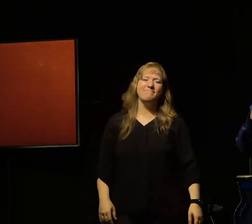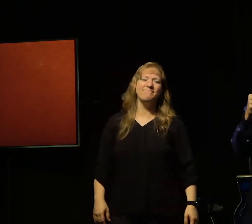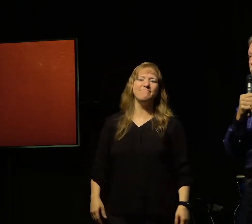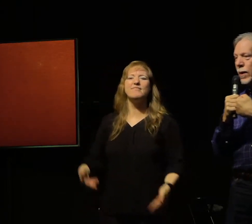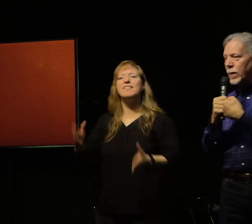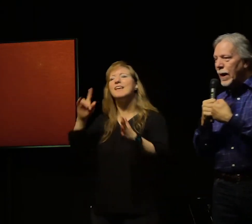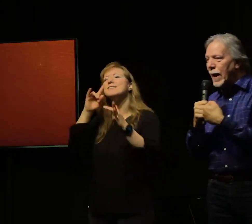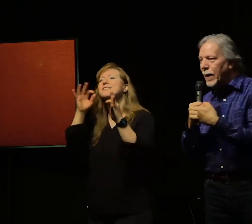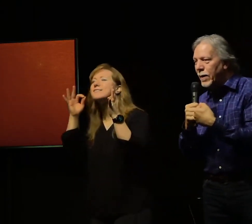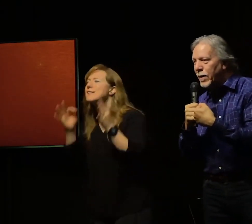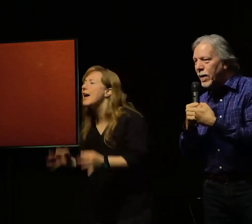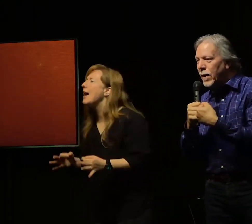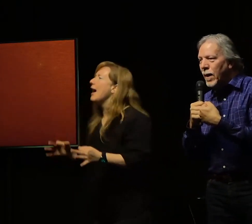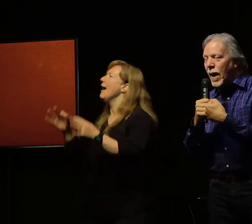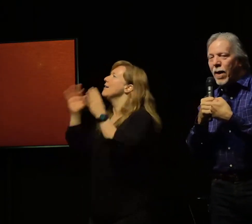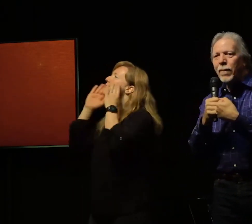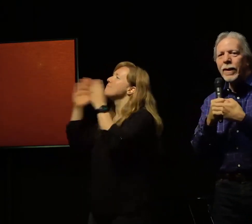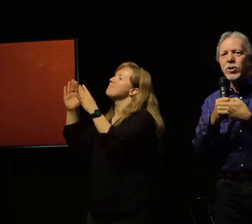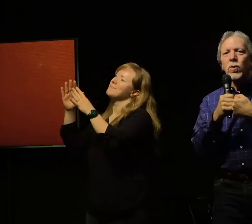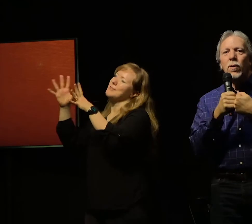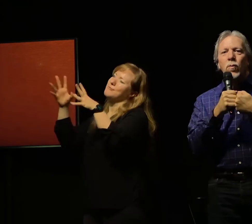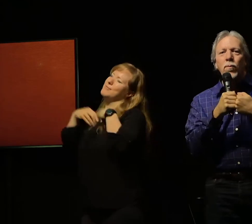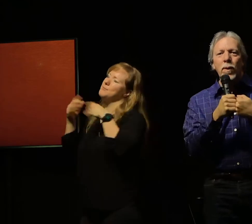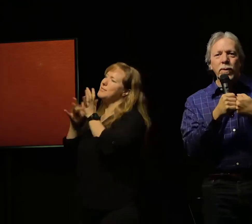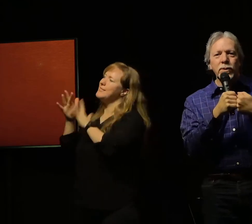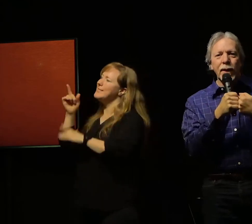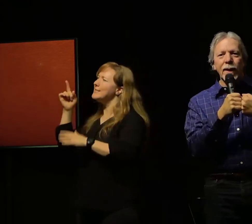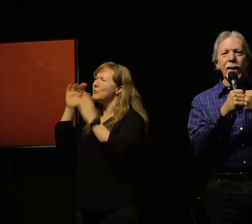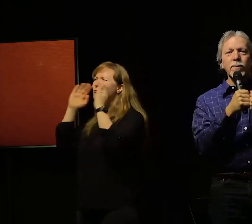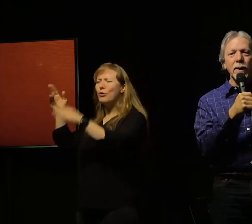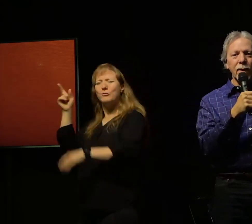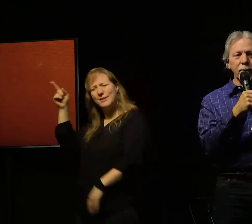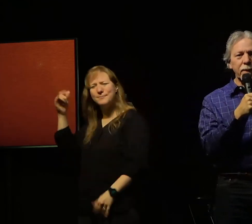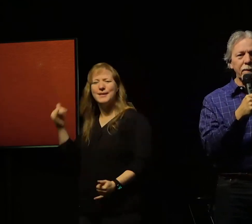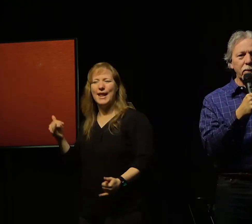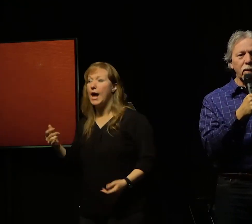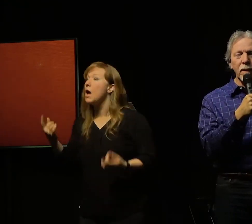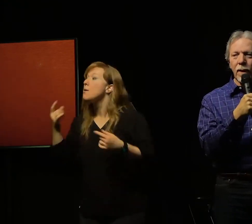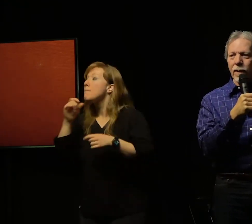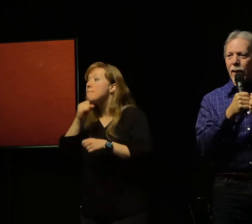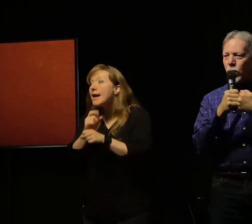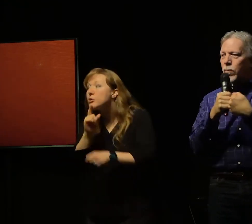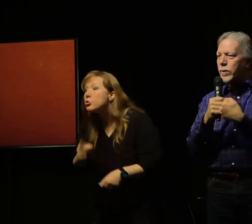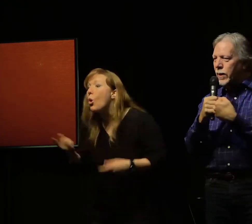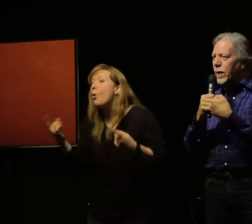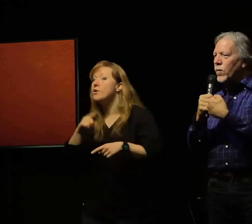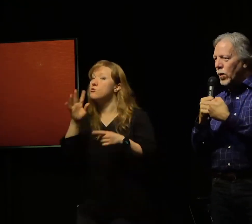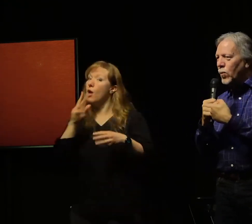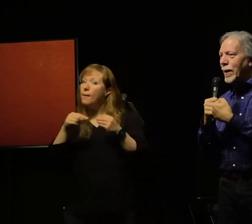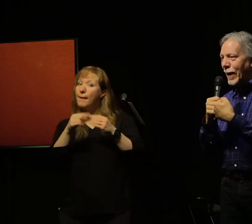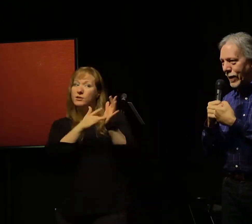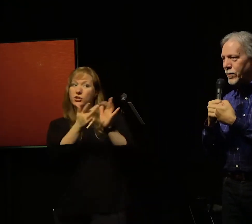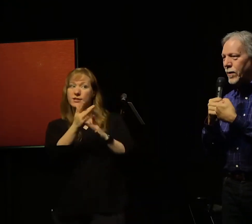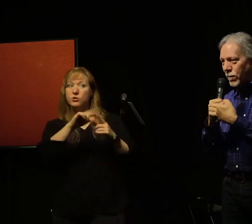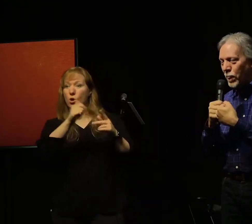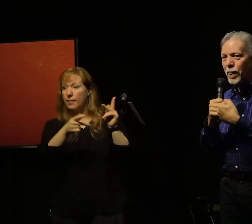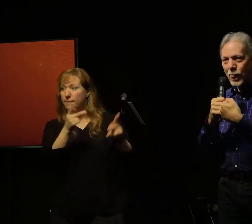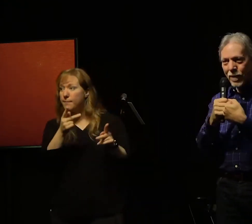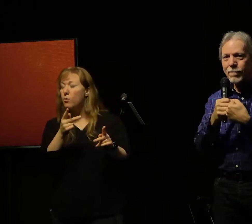Let's choose him today. And make sure that when we present him to other people, that we present him for who he